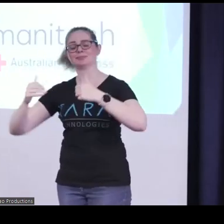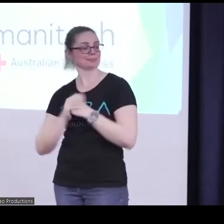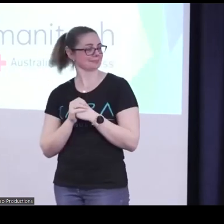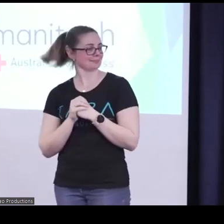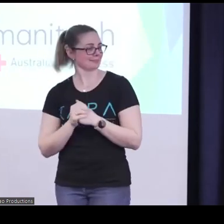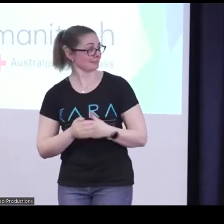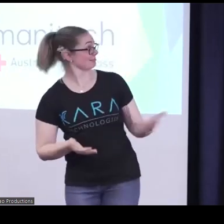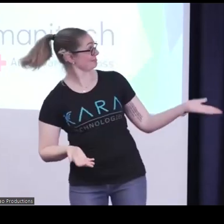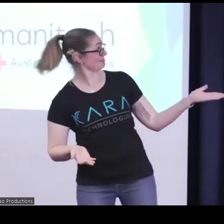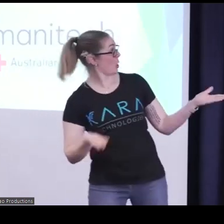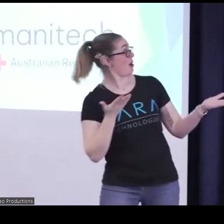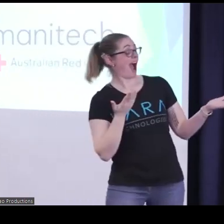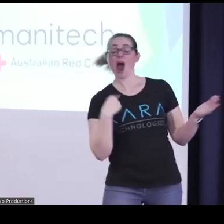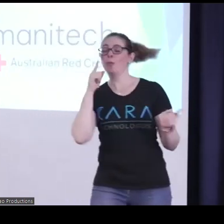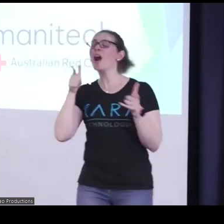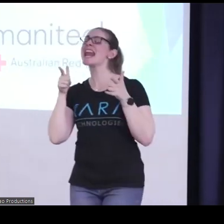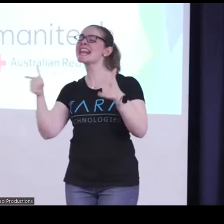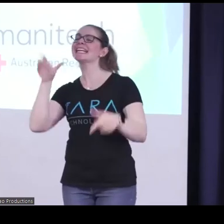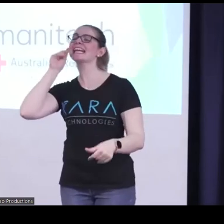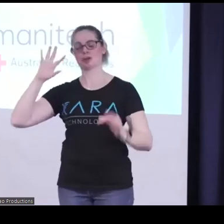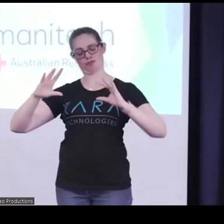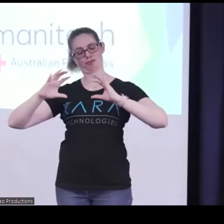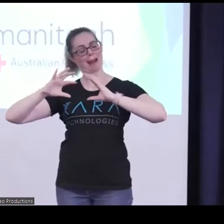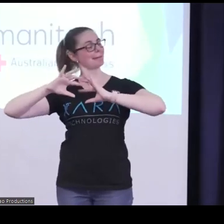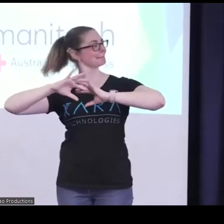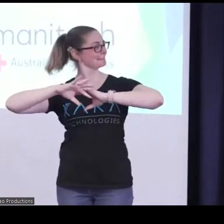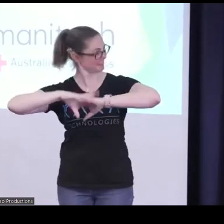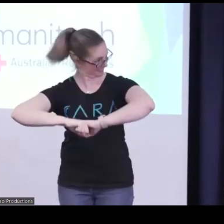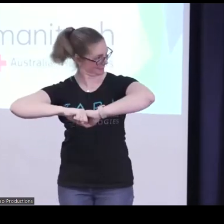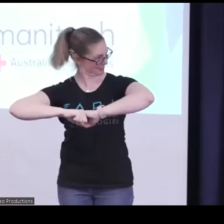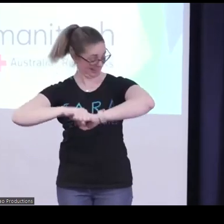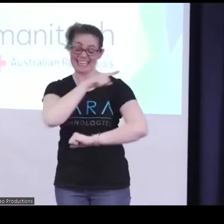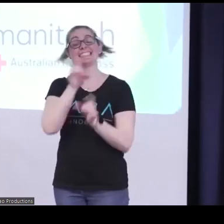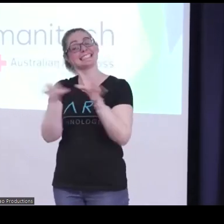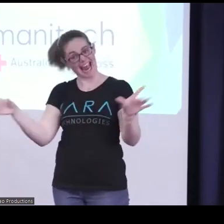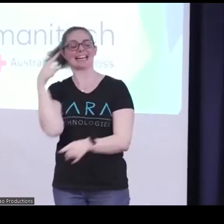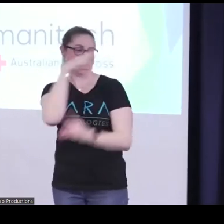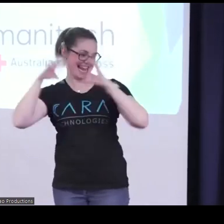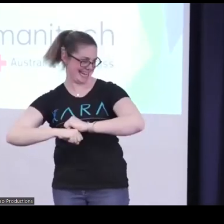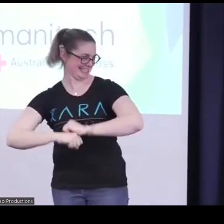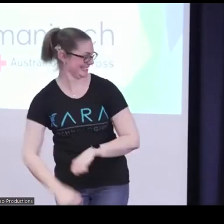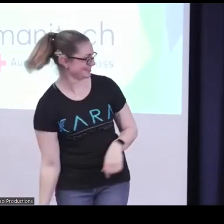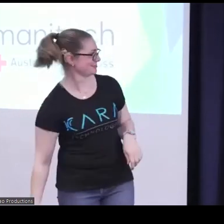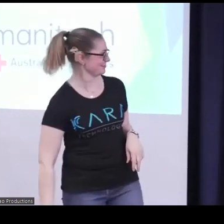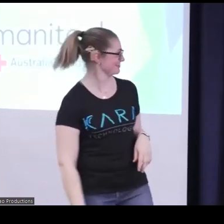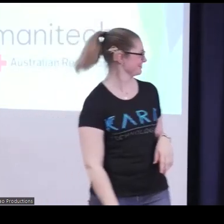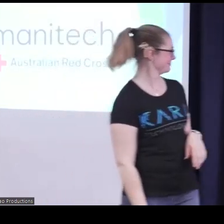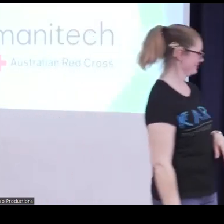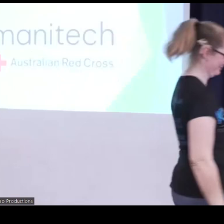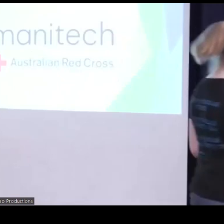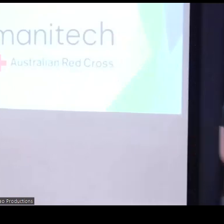keep the chat going, then just come up and say hello. So I might hand over to Eden now to bring our session to the